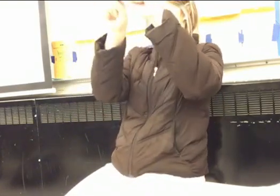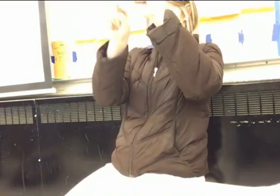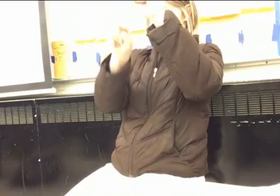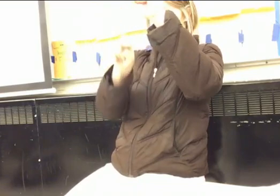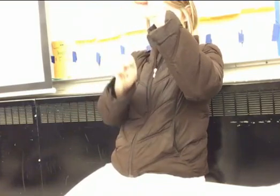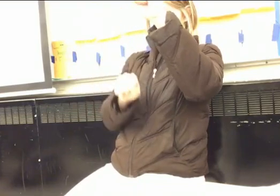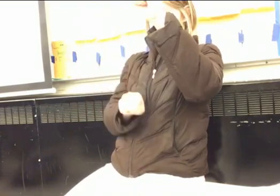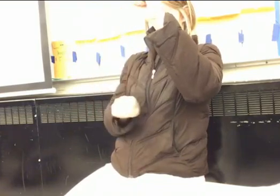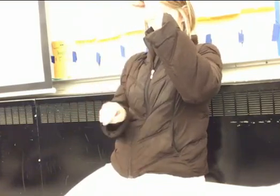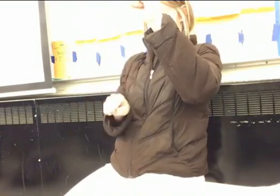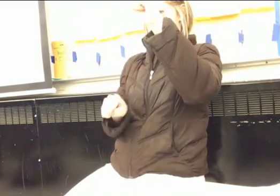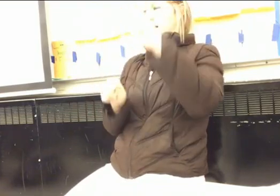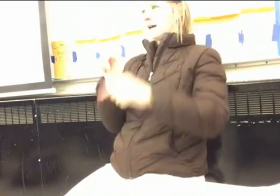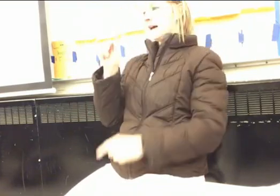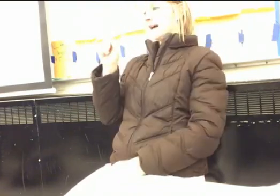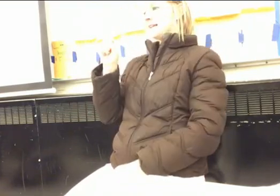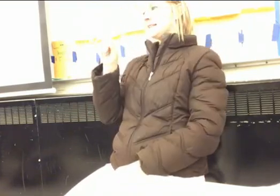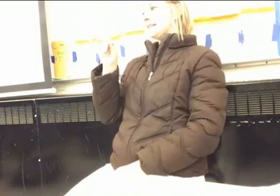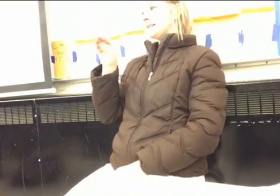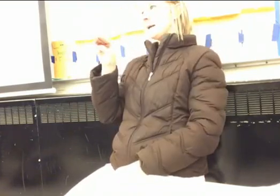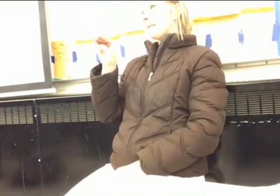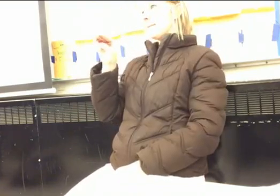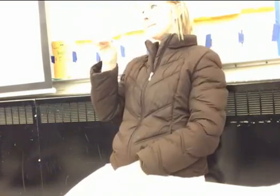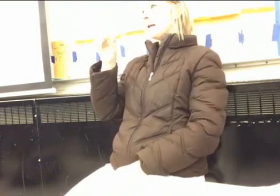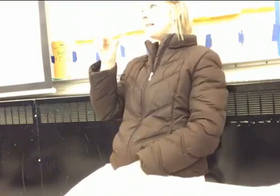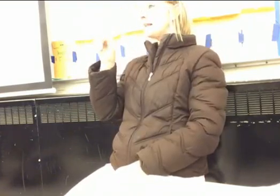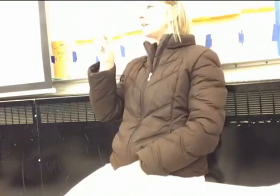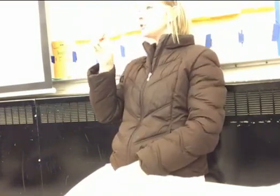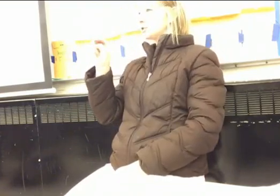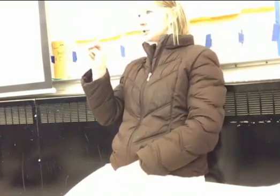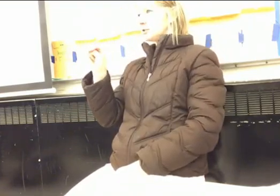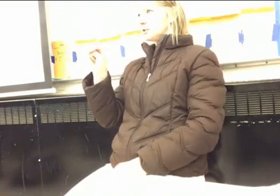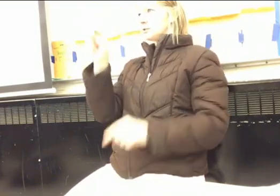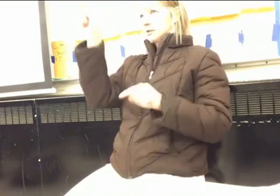all the way down to assimilation,